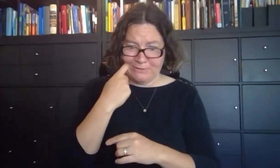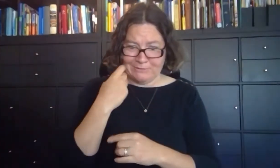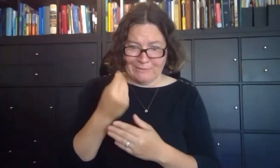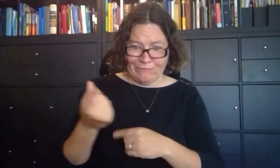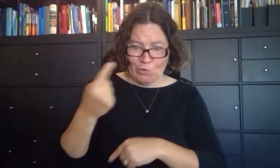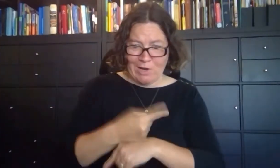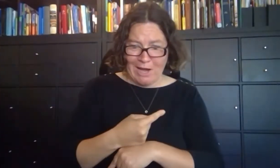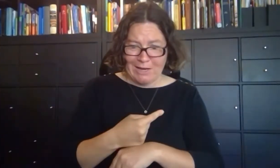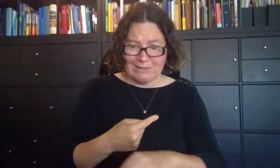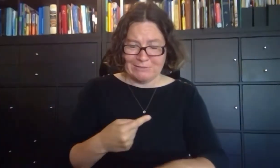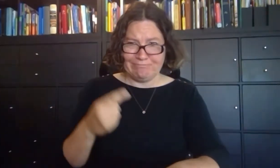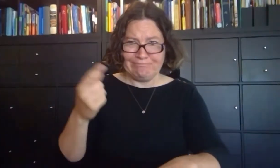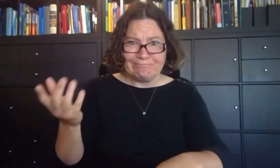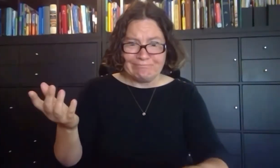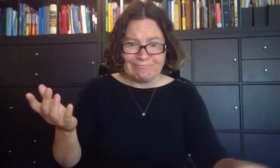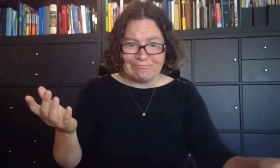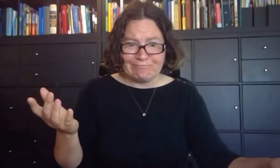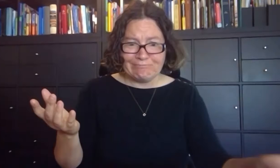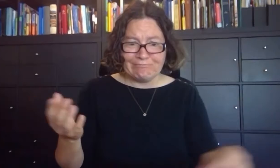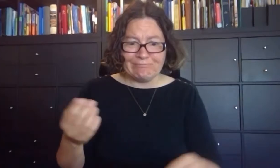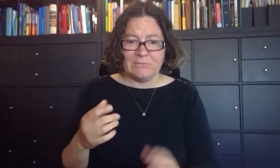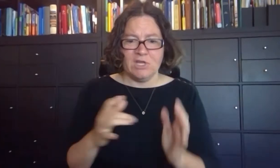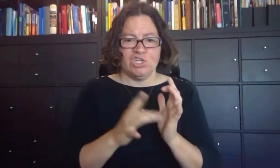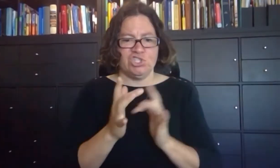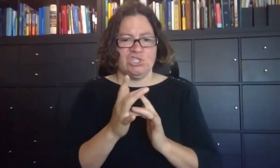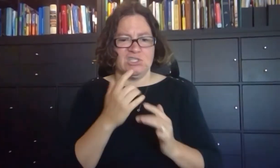unaware of the things that have taken place over the last few days?"